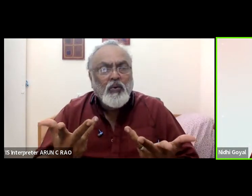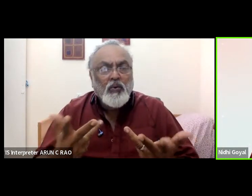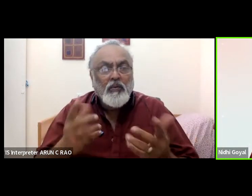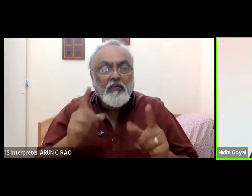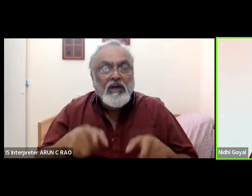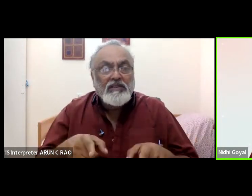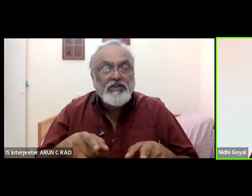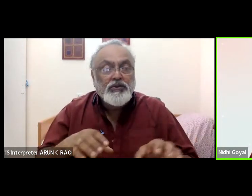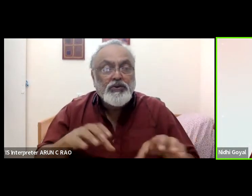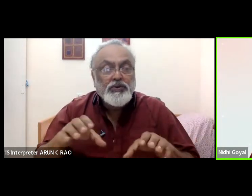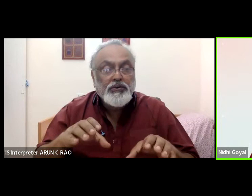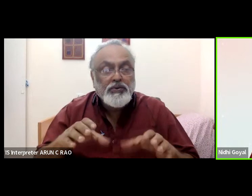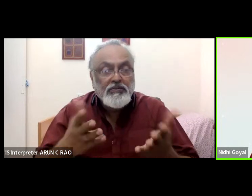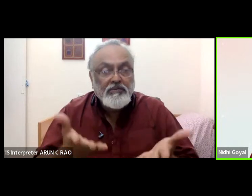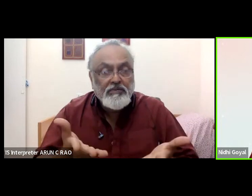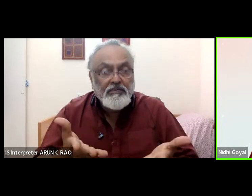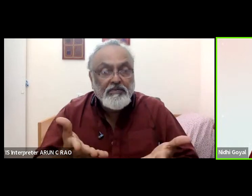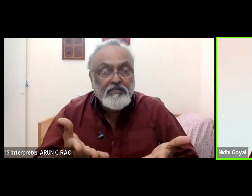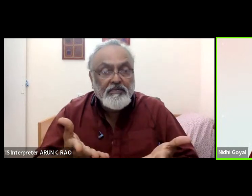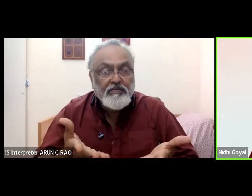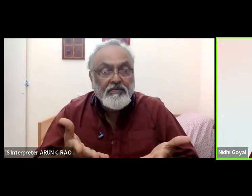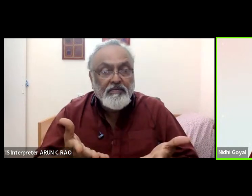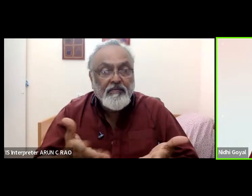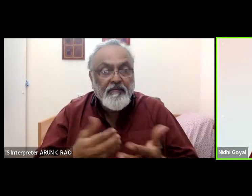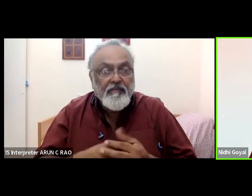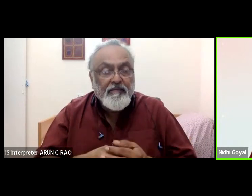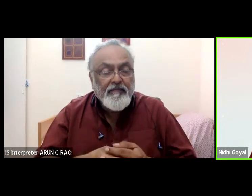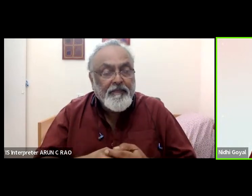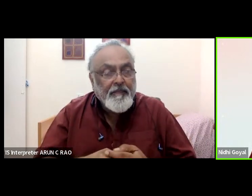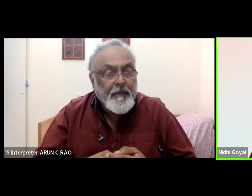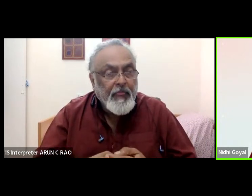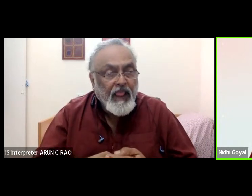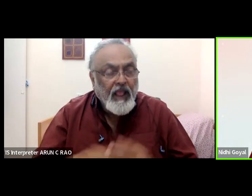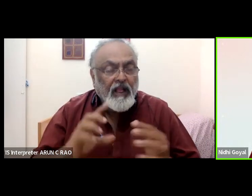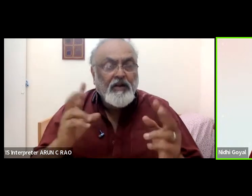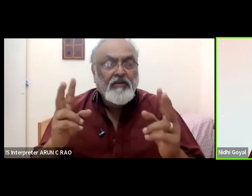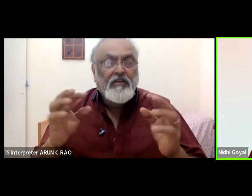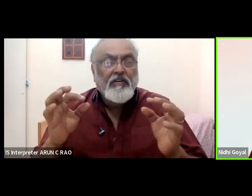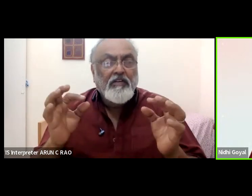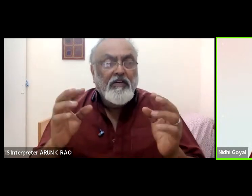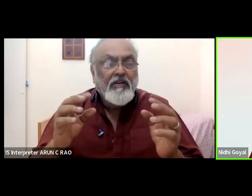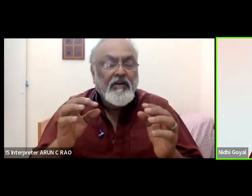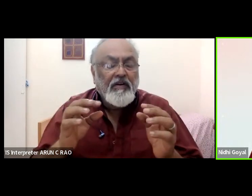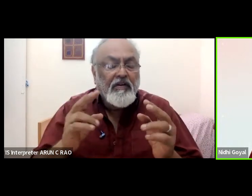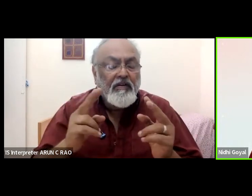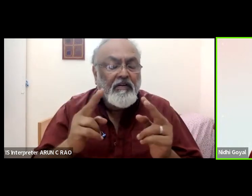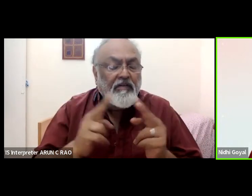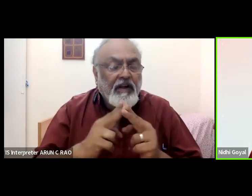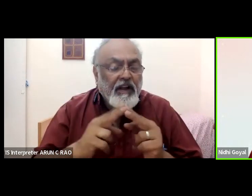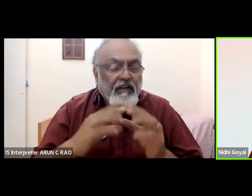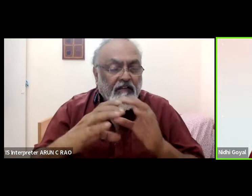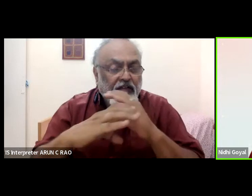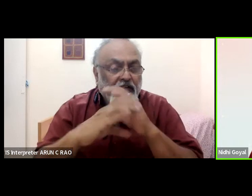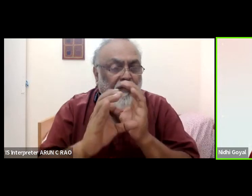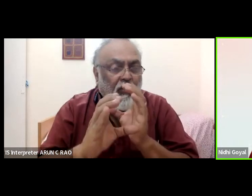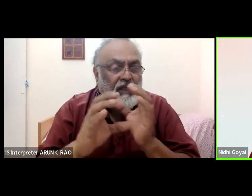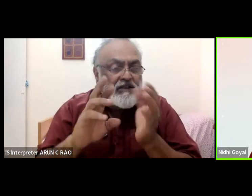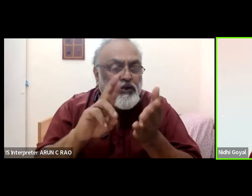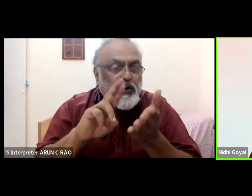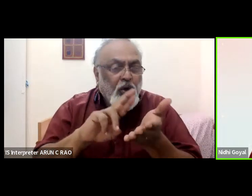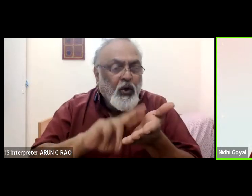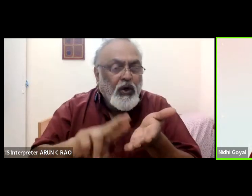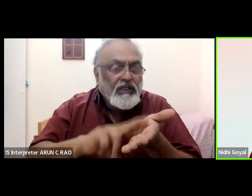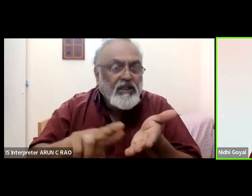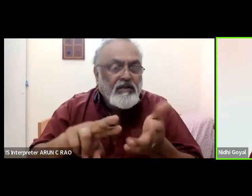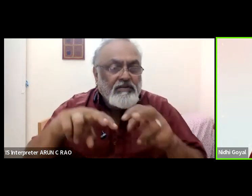conducting very focused research and creating awareness out of the outcomes on what is the impact